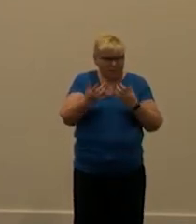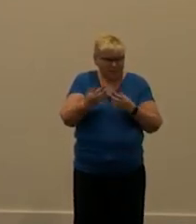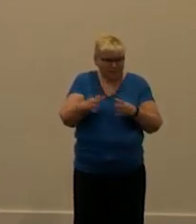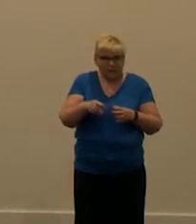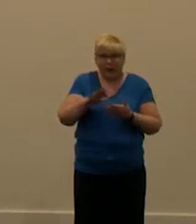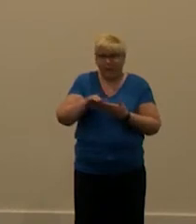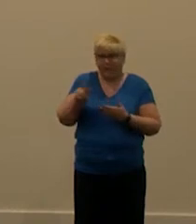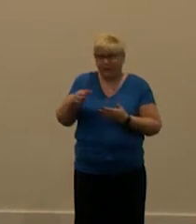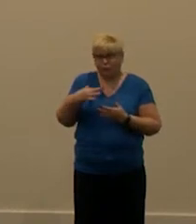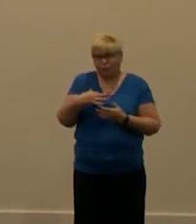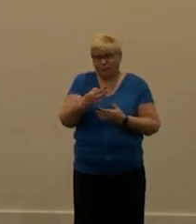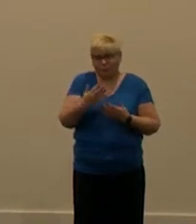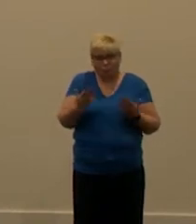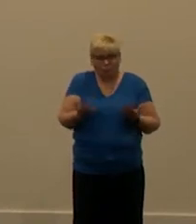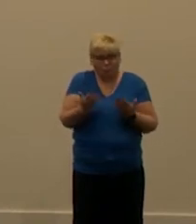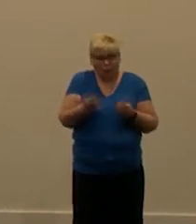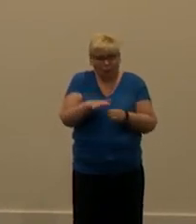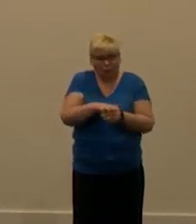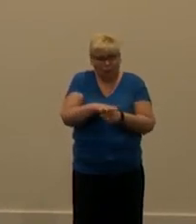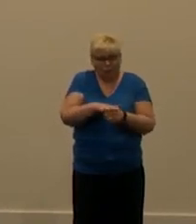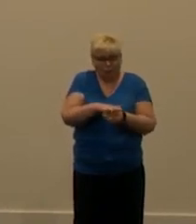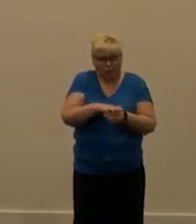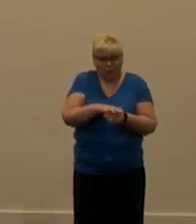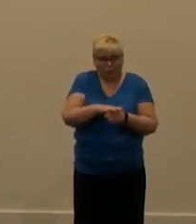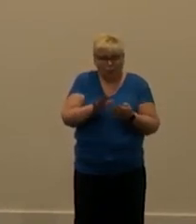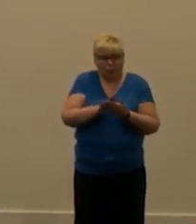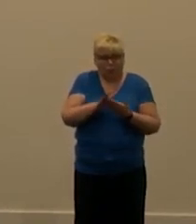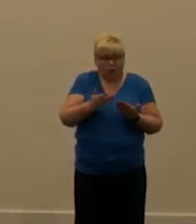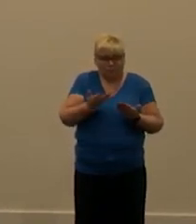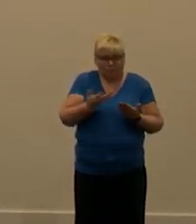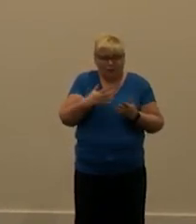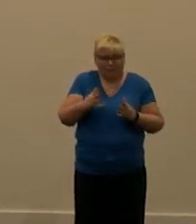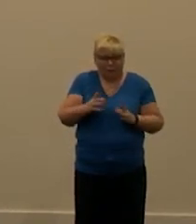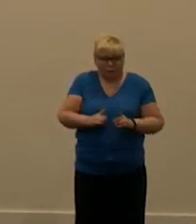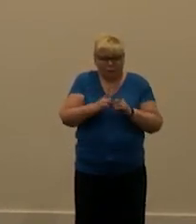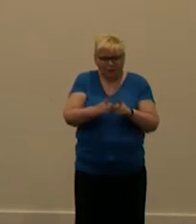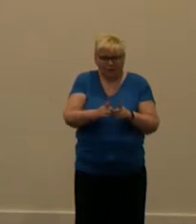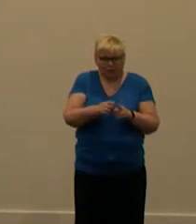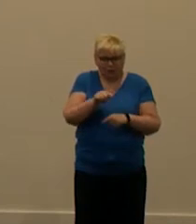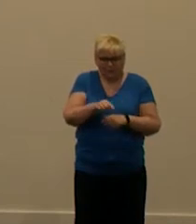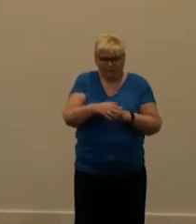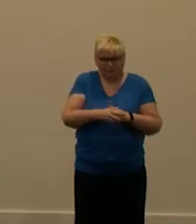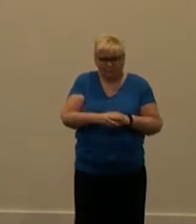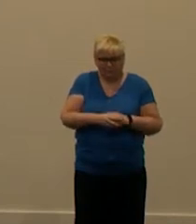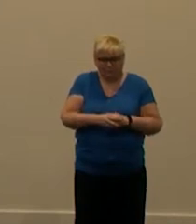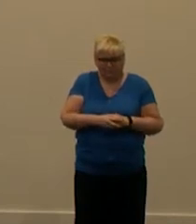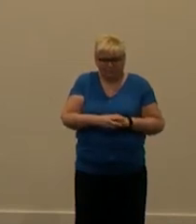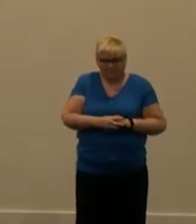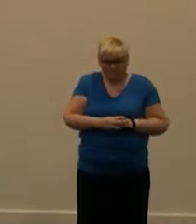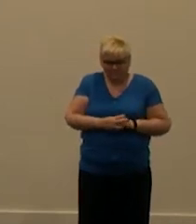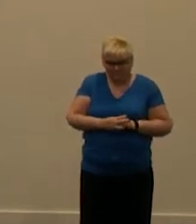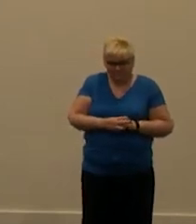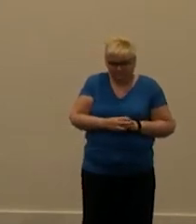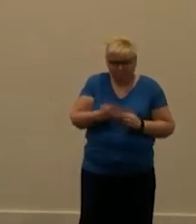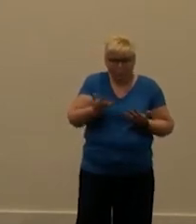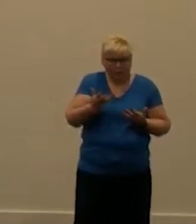this represents the location, the branch location, where you have to assign the public IP address from your branch location where you